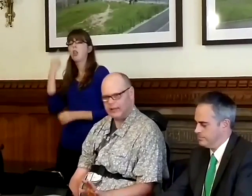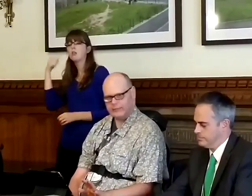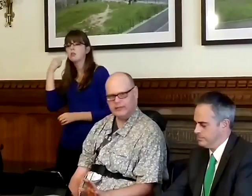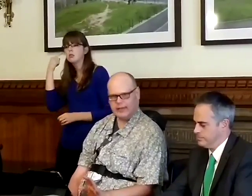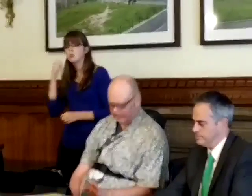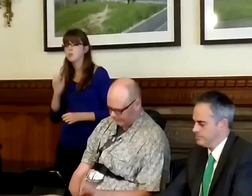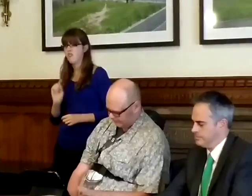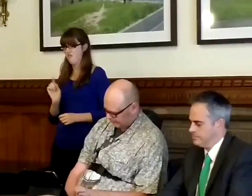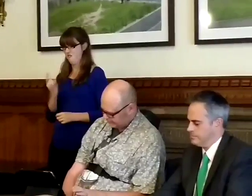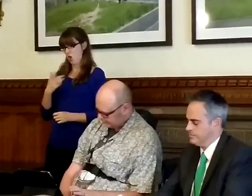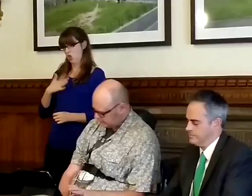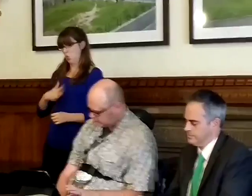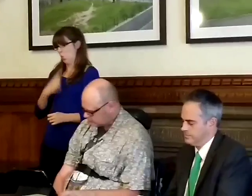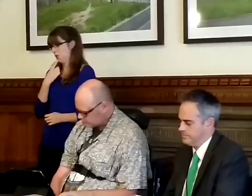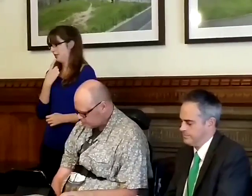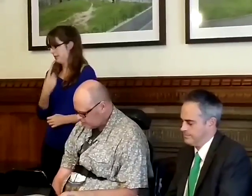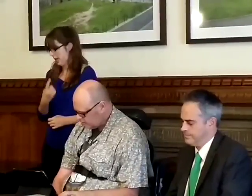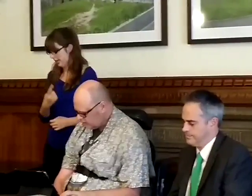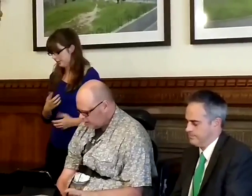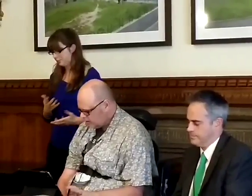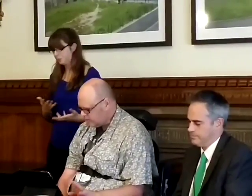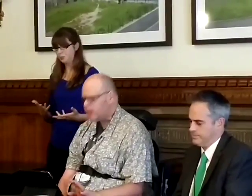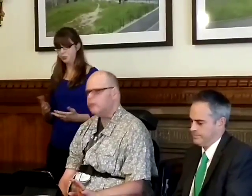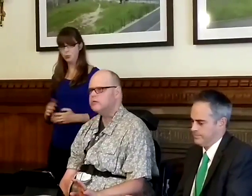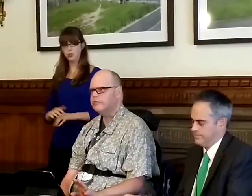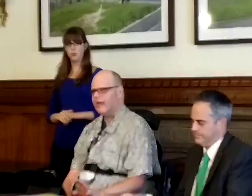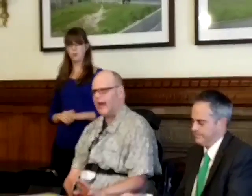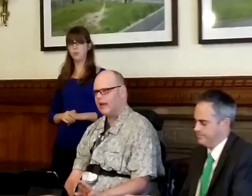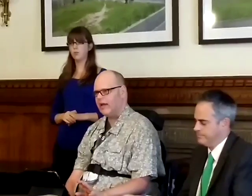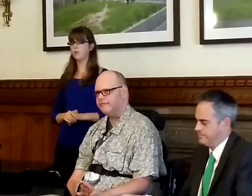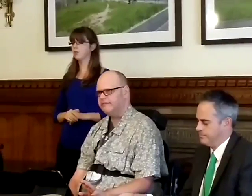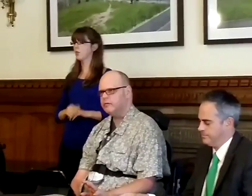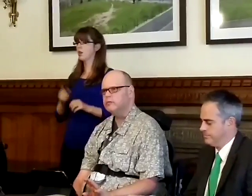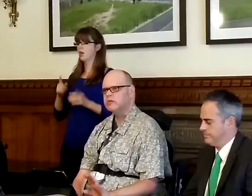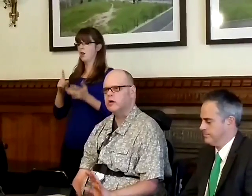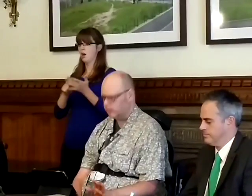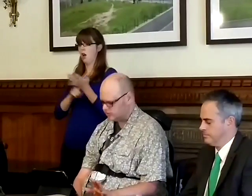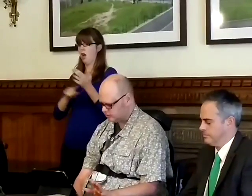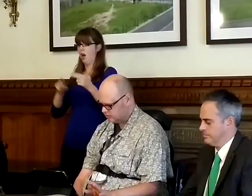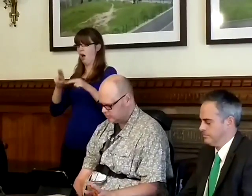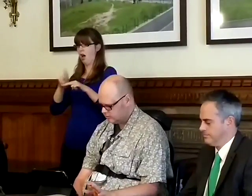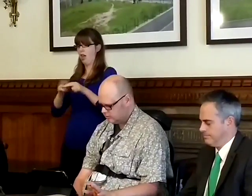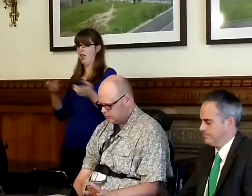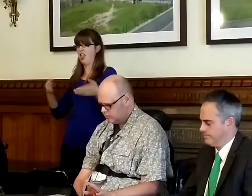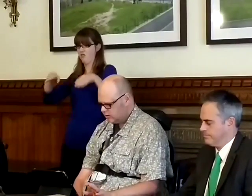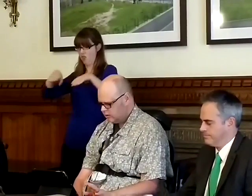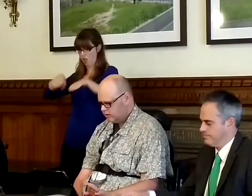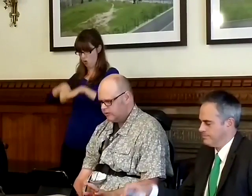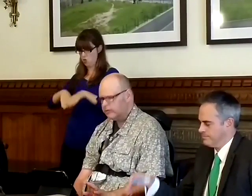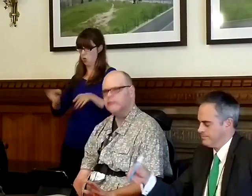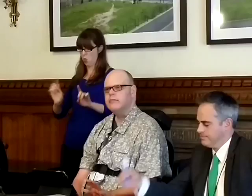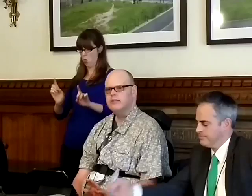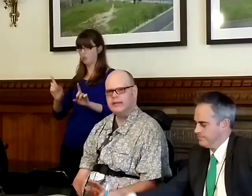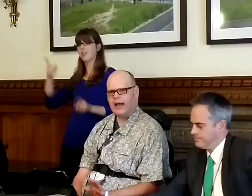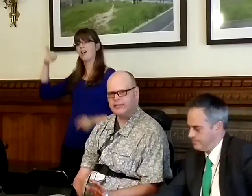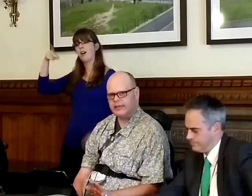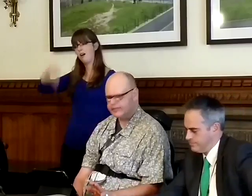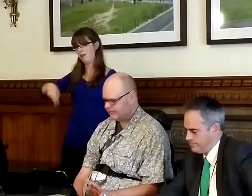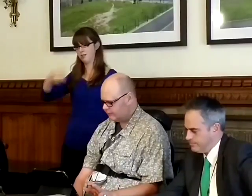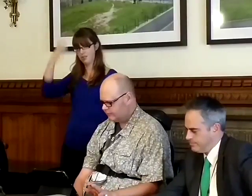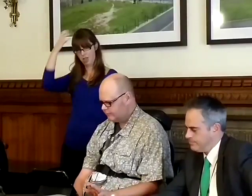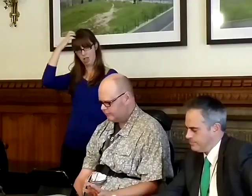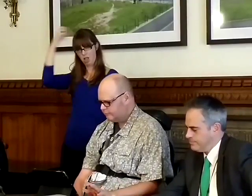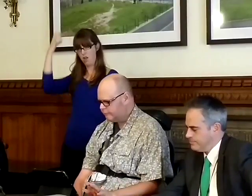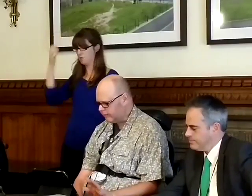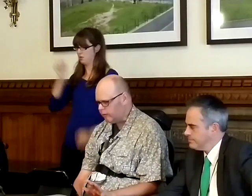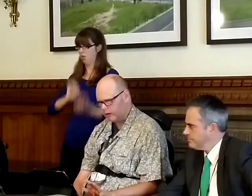But firstly, let me say this. The closure of the ILF was a cut. The government denied